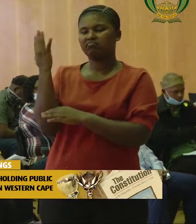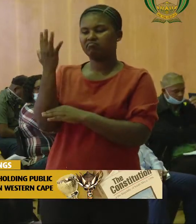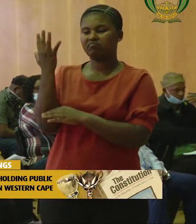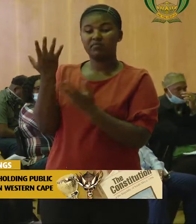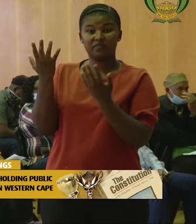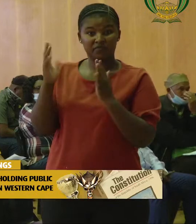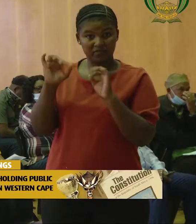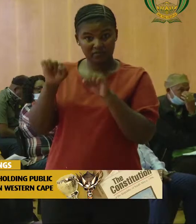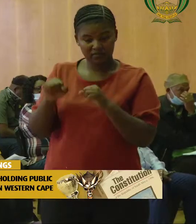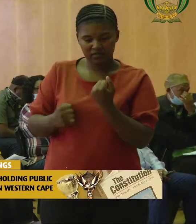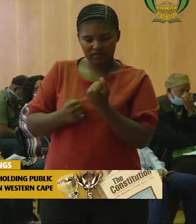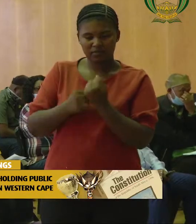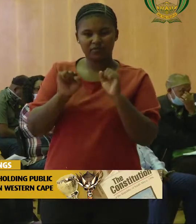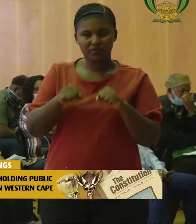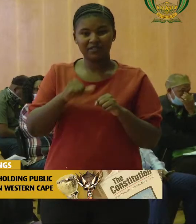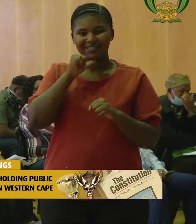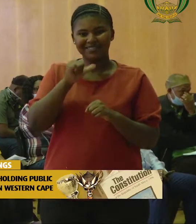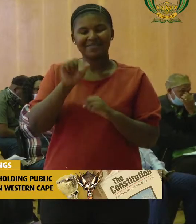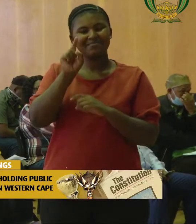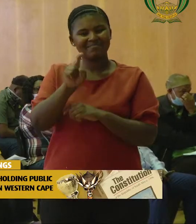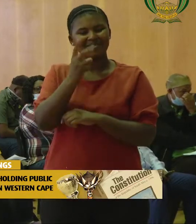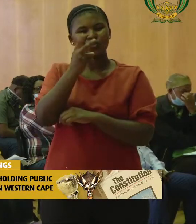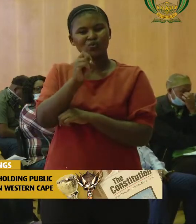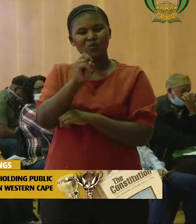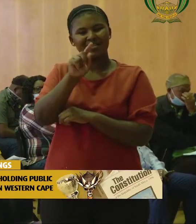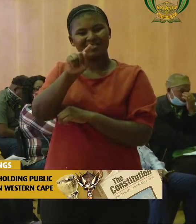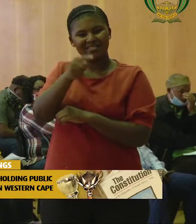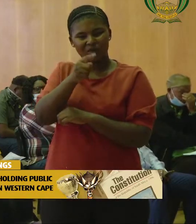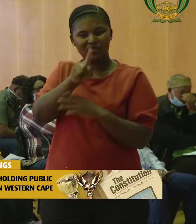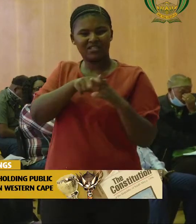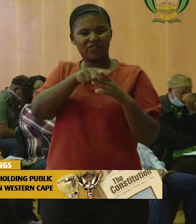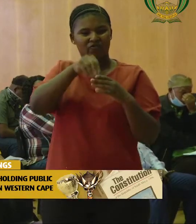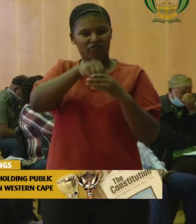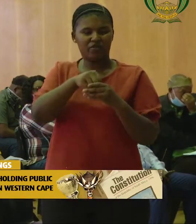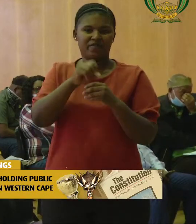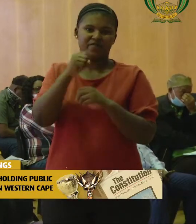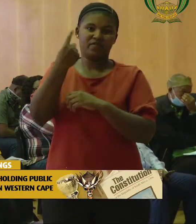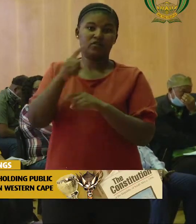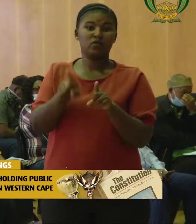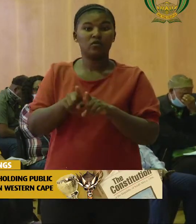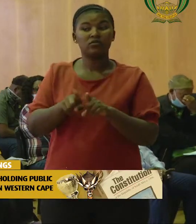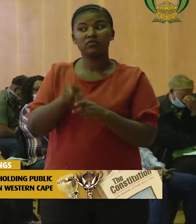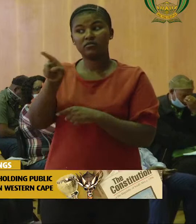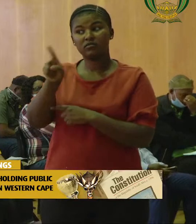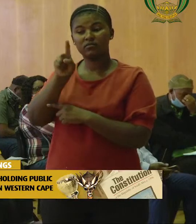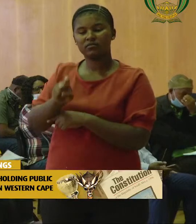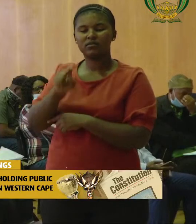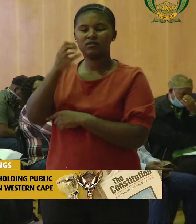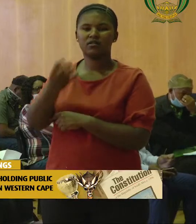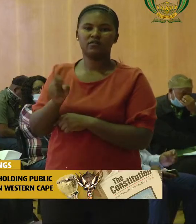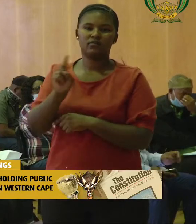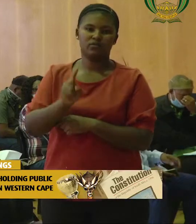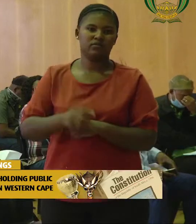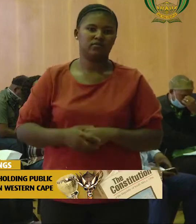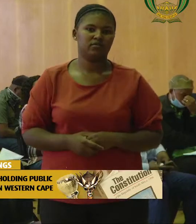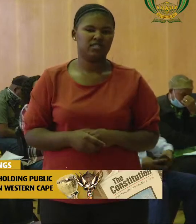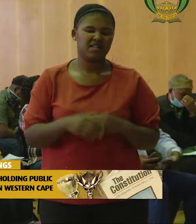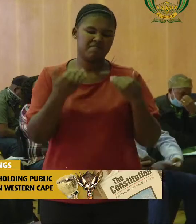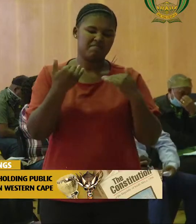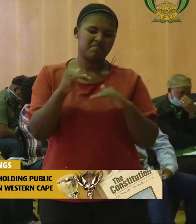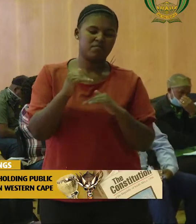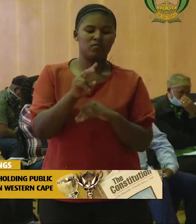independent candidates' threshold must be higher, so that they must also have minimum